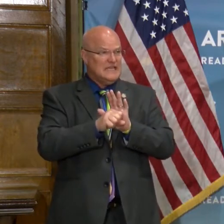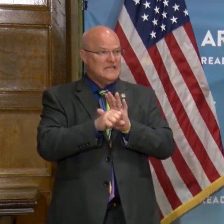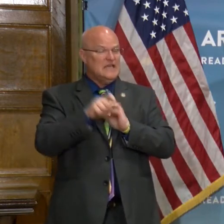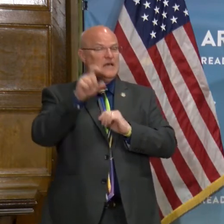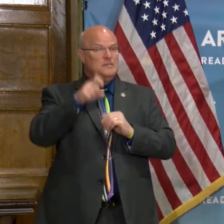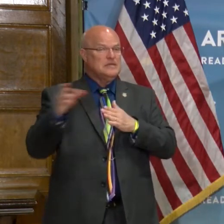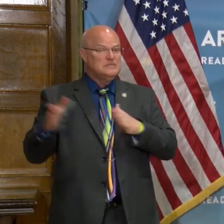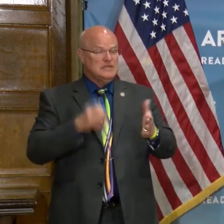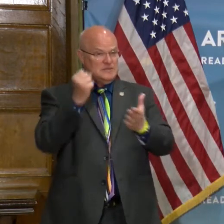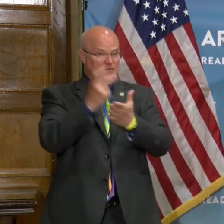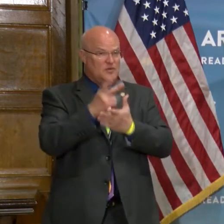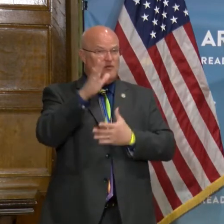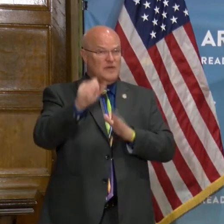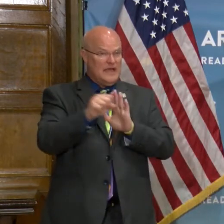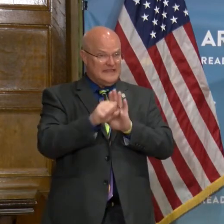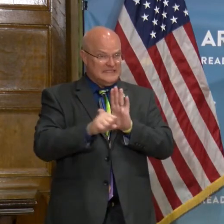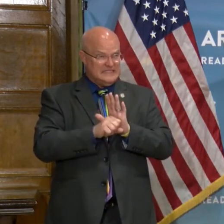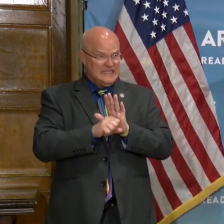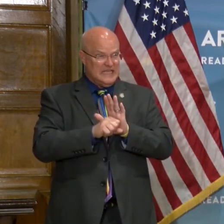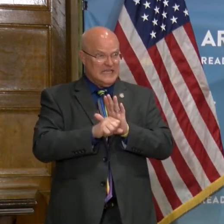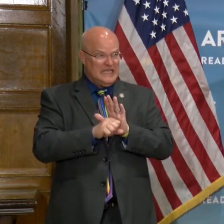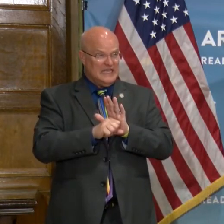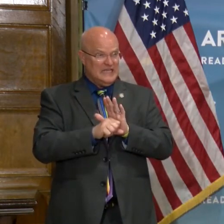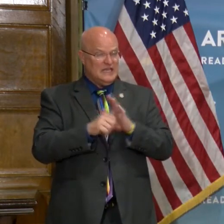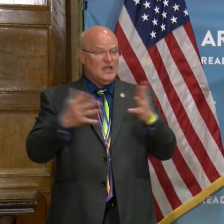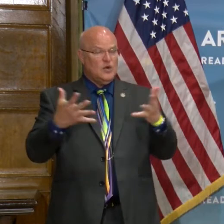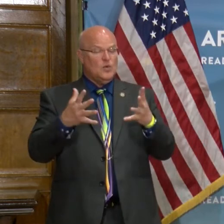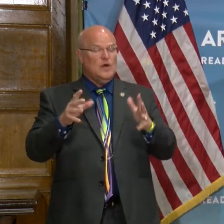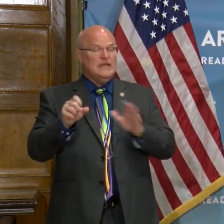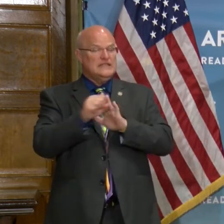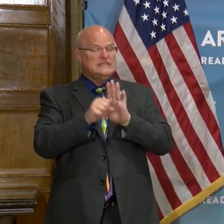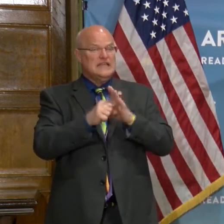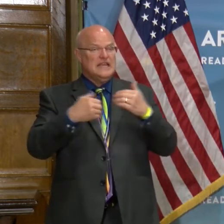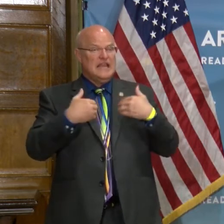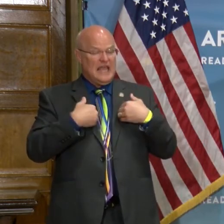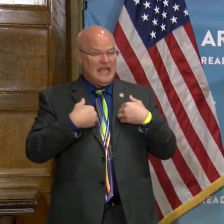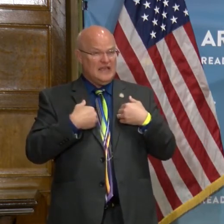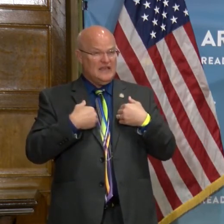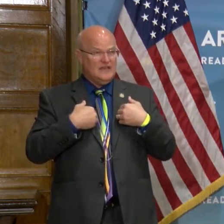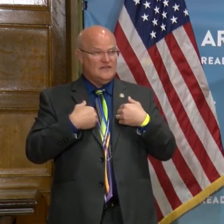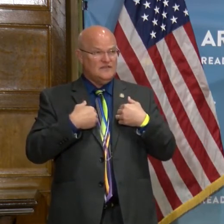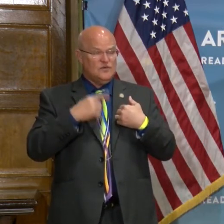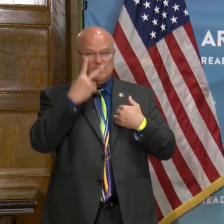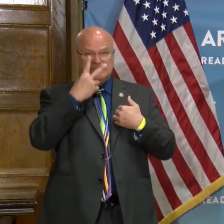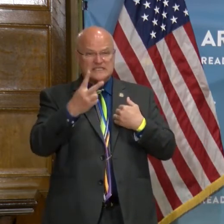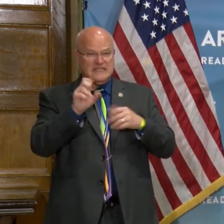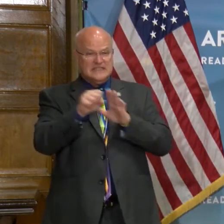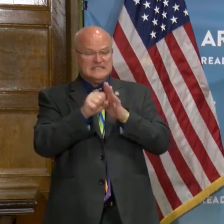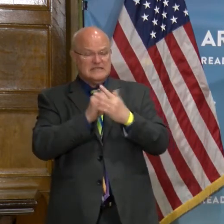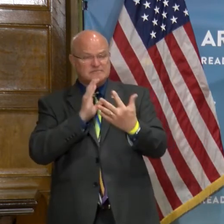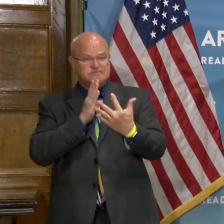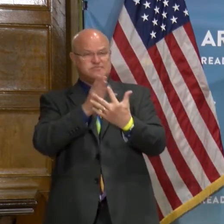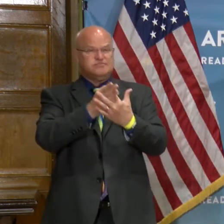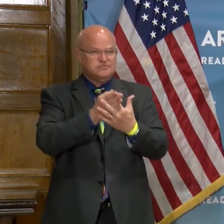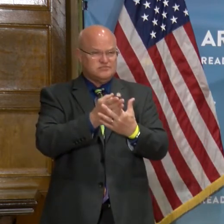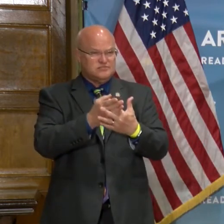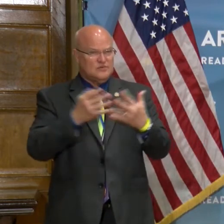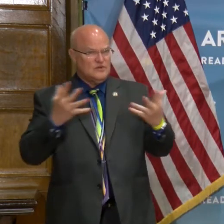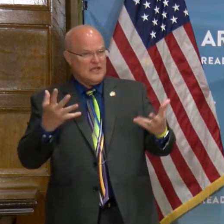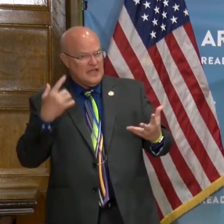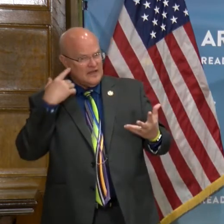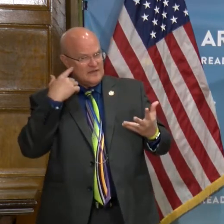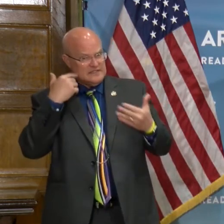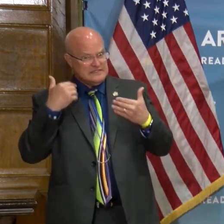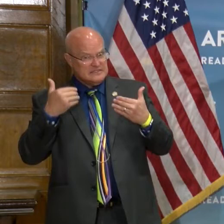must plans be approved by the state? What oversight does the state have? Do you foresee the state intervening? Because we're hearing that now the show is still a